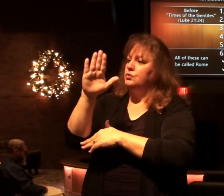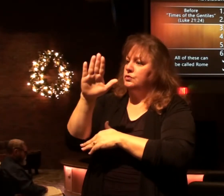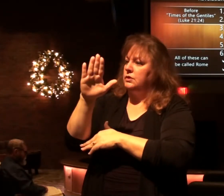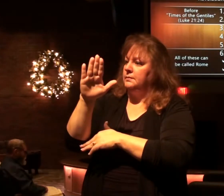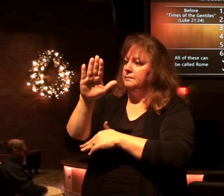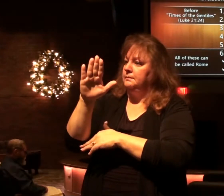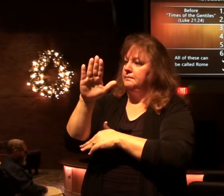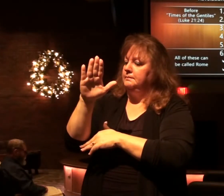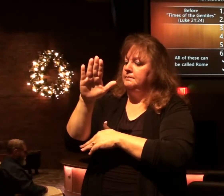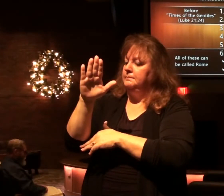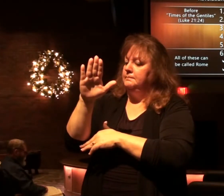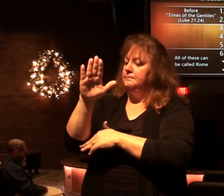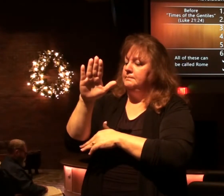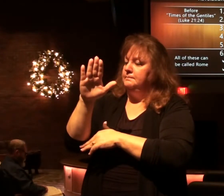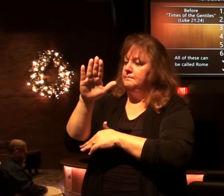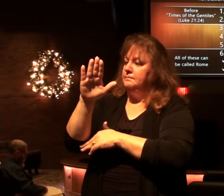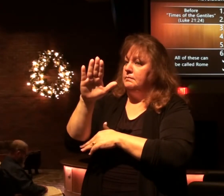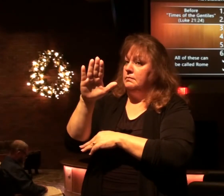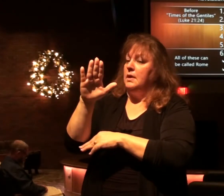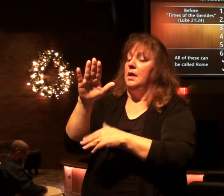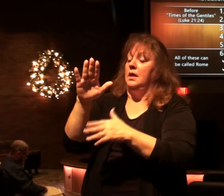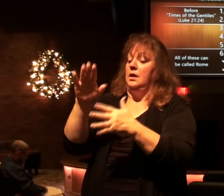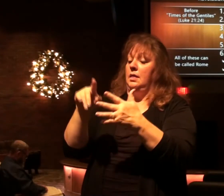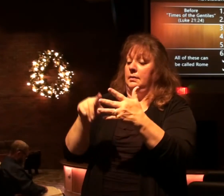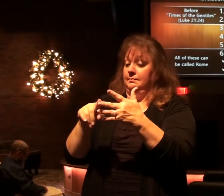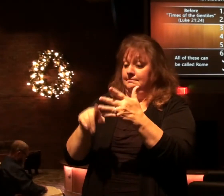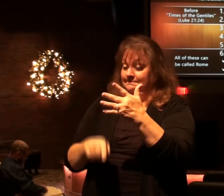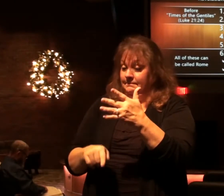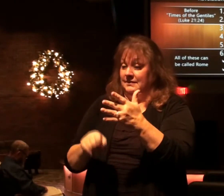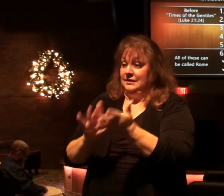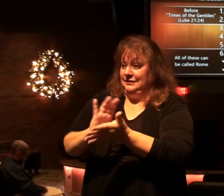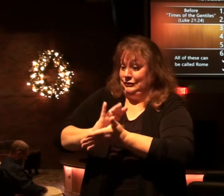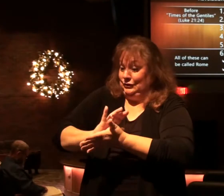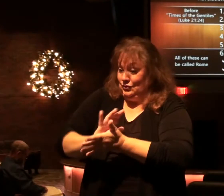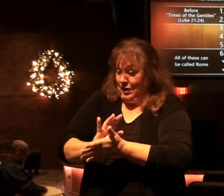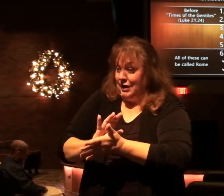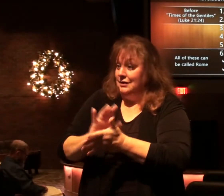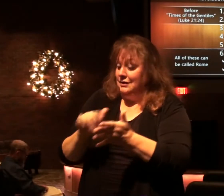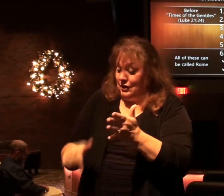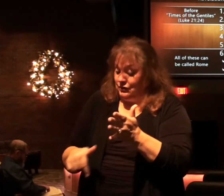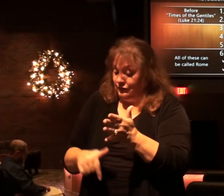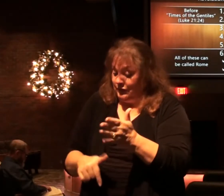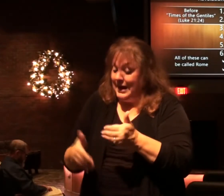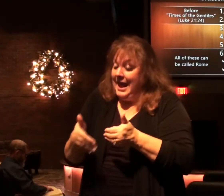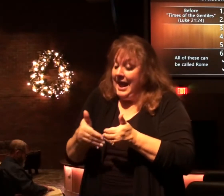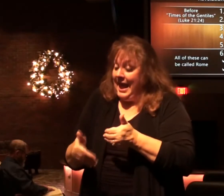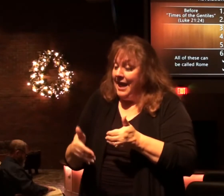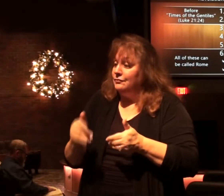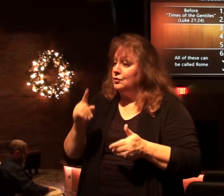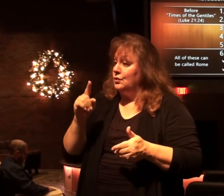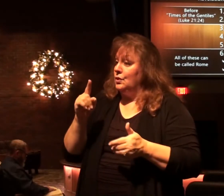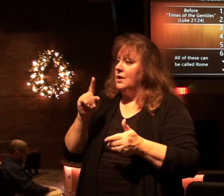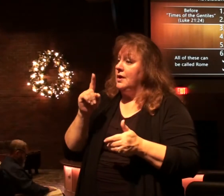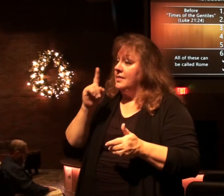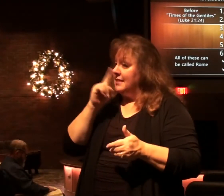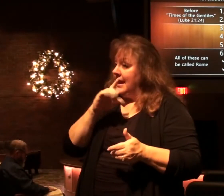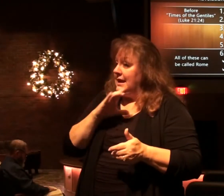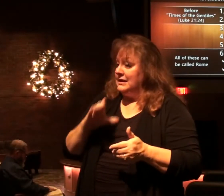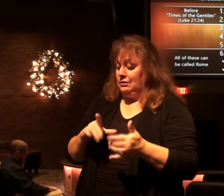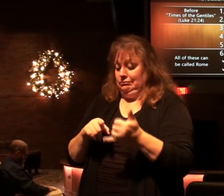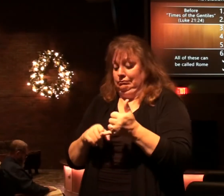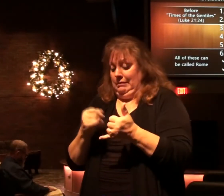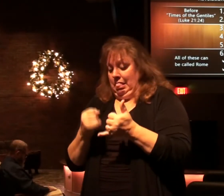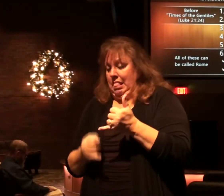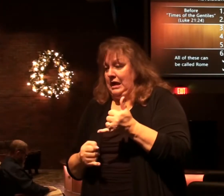trodden underfoot. And when that is fulfilled, which will be after the Antichrist, but the Antichrist, he's the